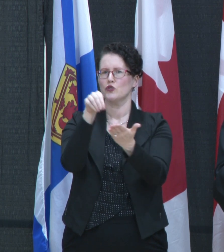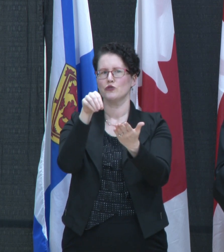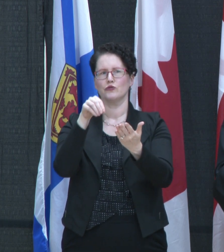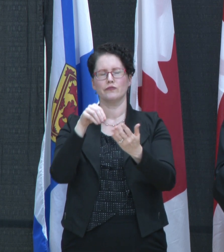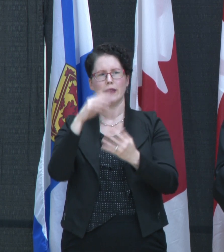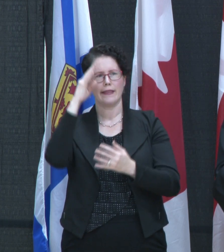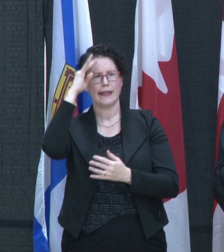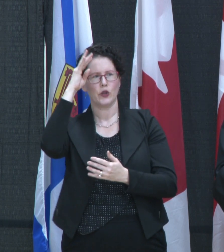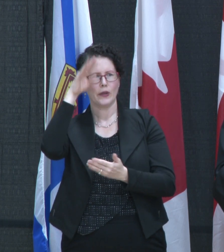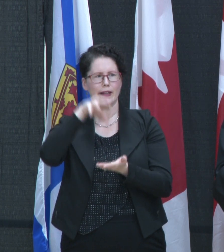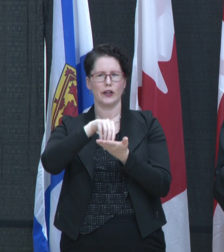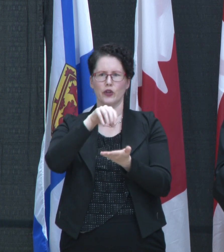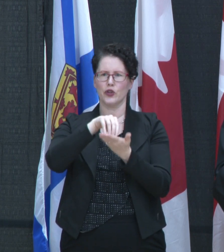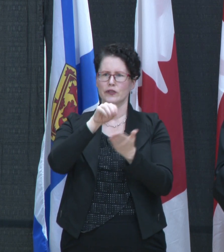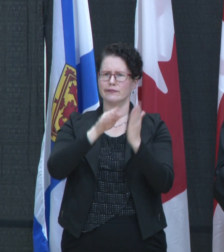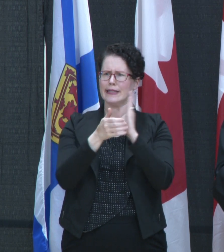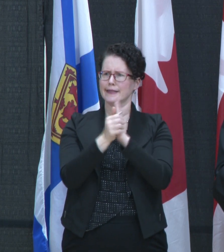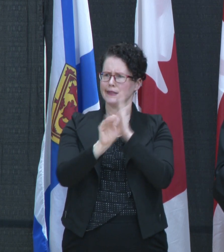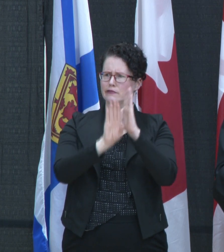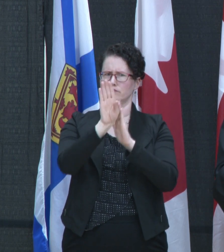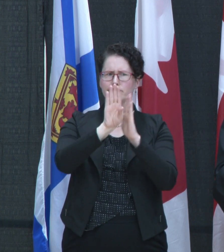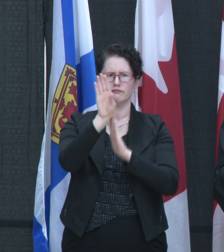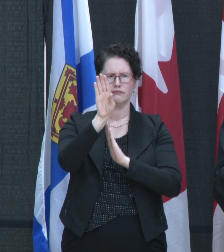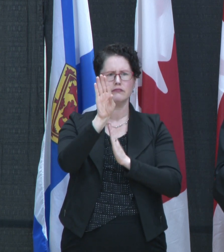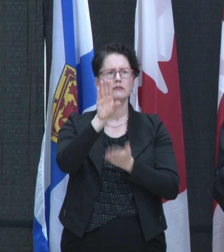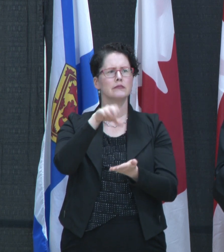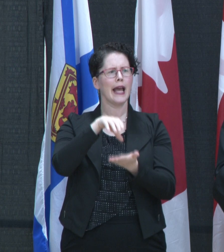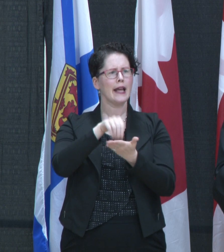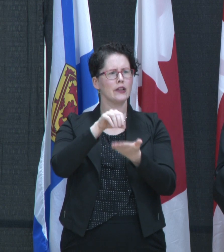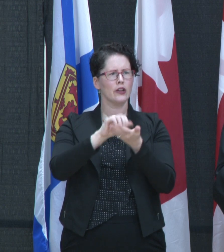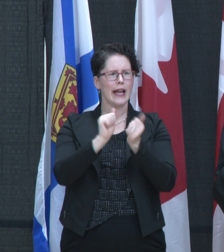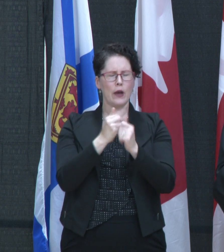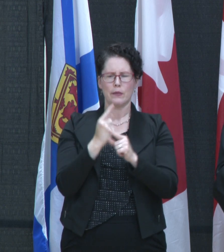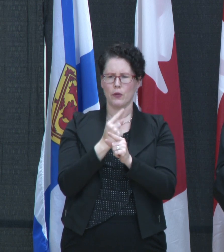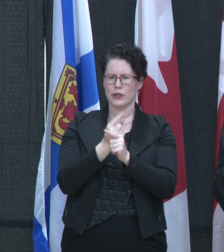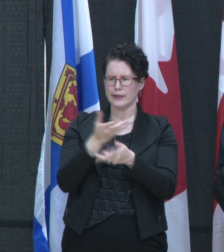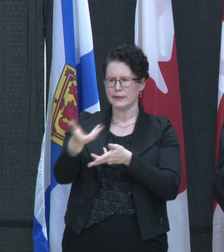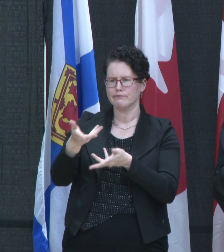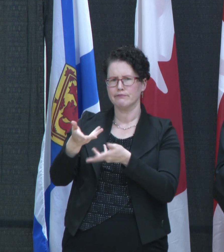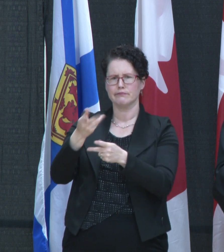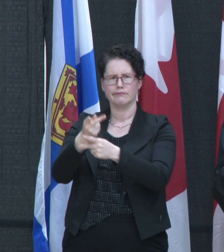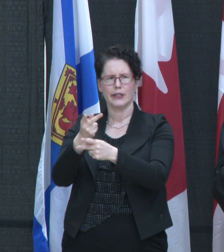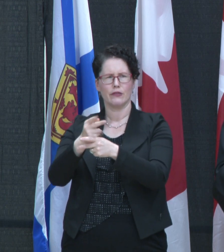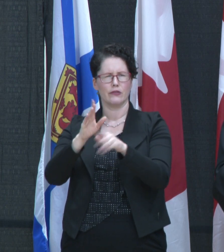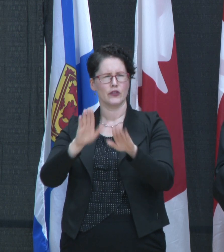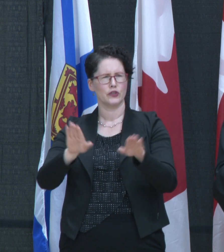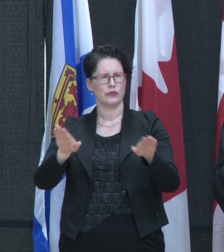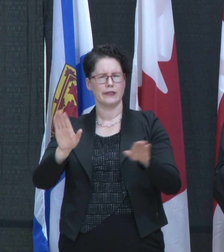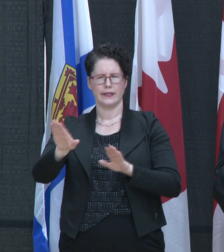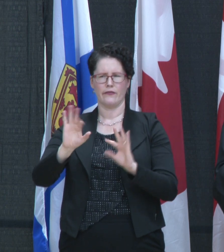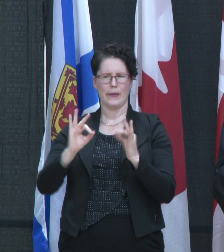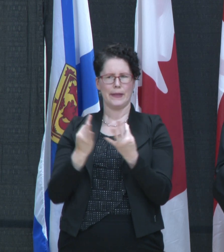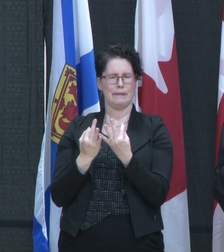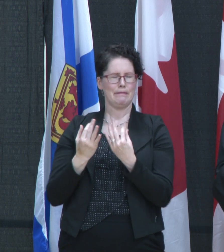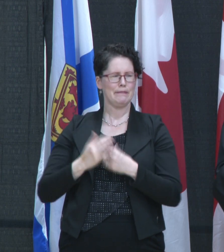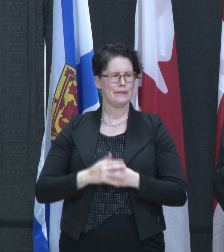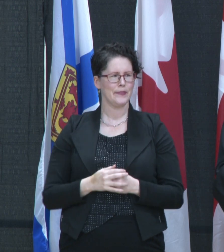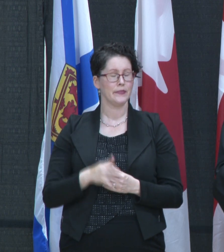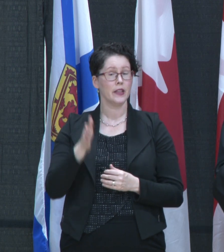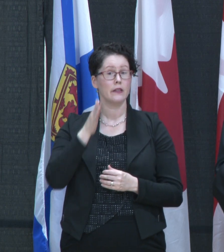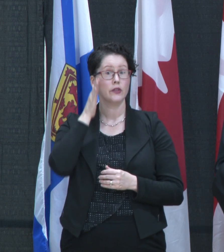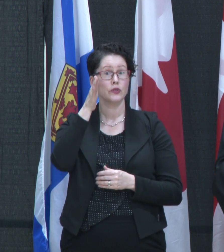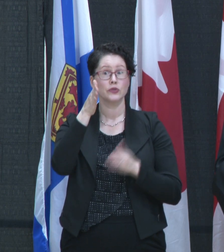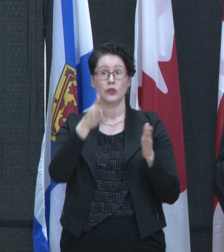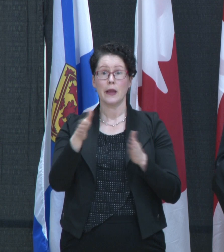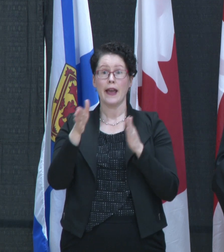care and development, and learning the essential ways to nurture and care for children and their families. Joni's future plans will